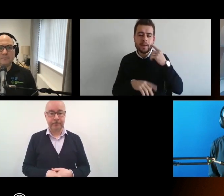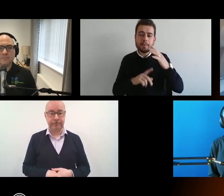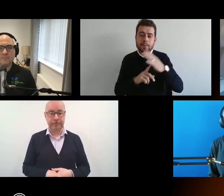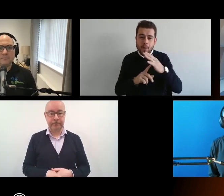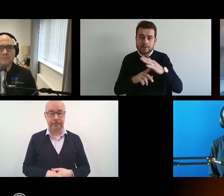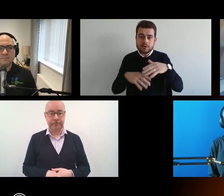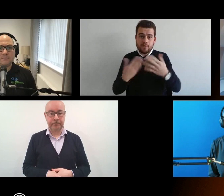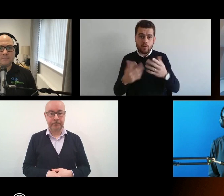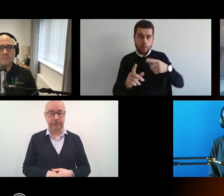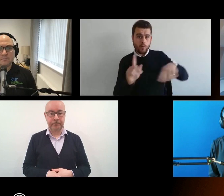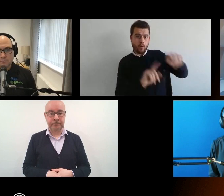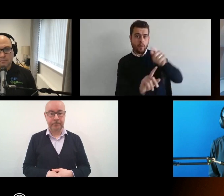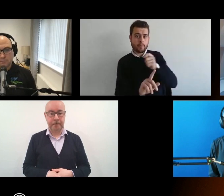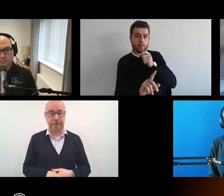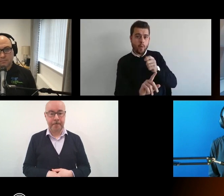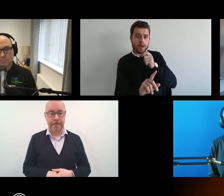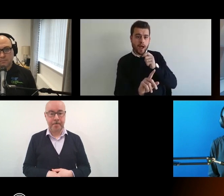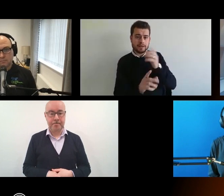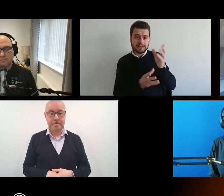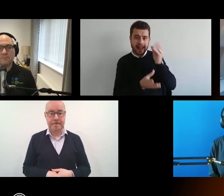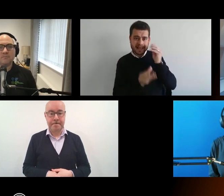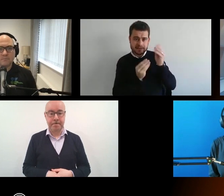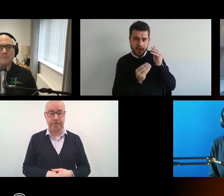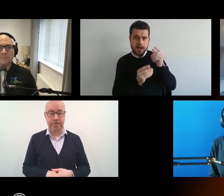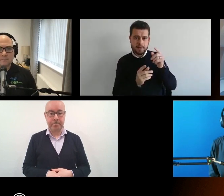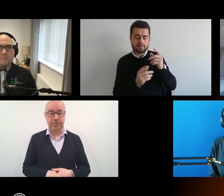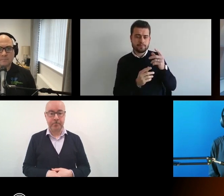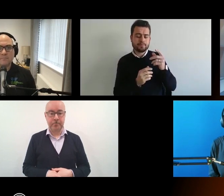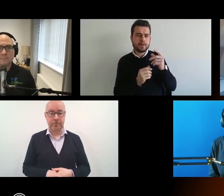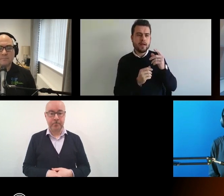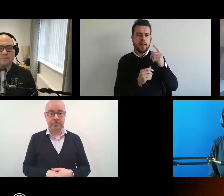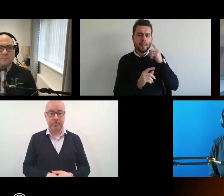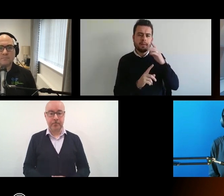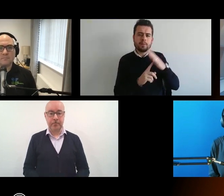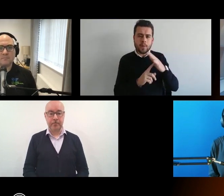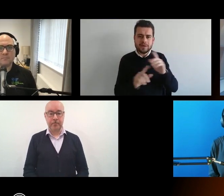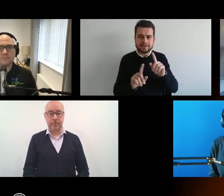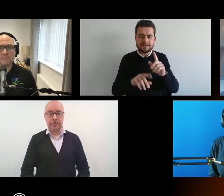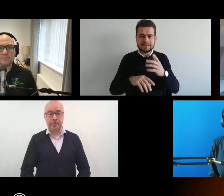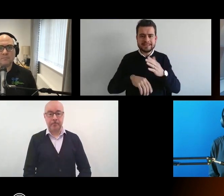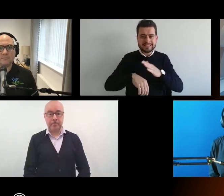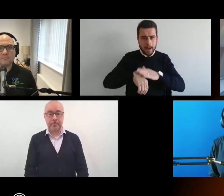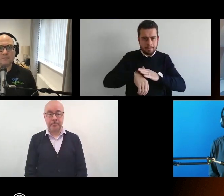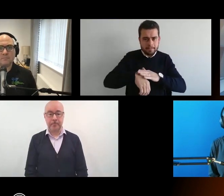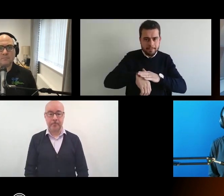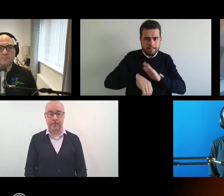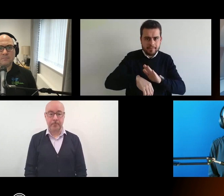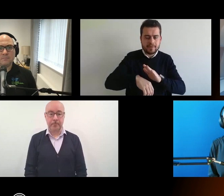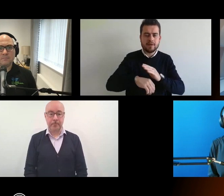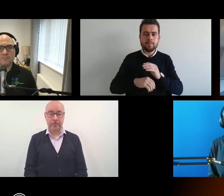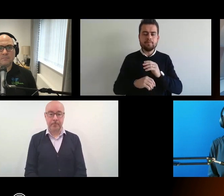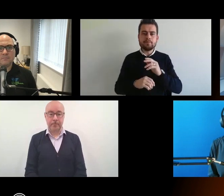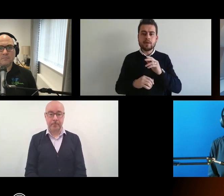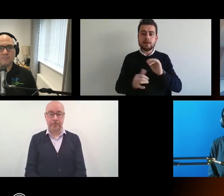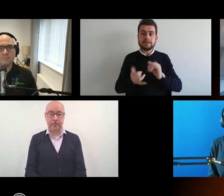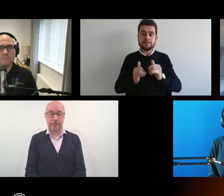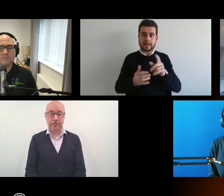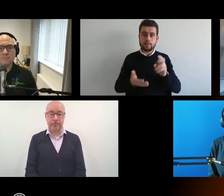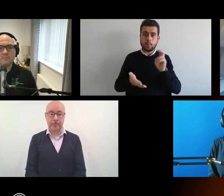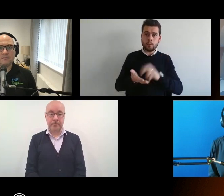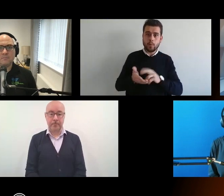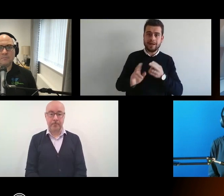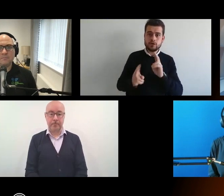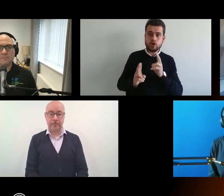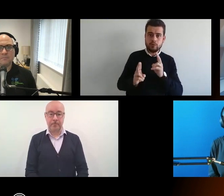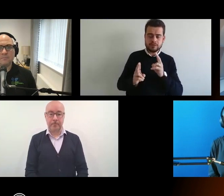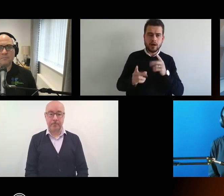and we're thinking about then contact and make booking tickets and so on, when we're thinking about the podcast, for example,